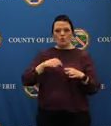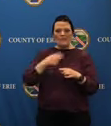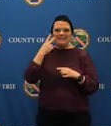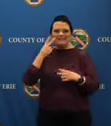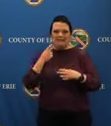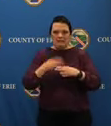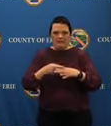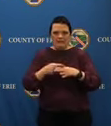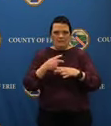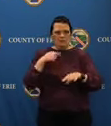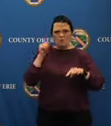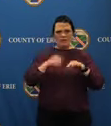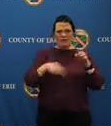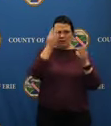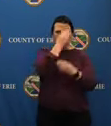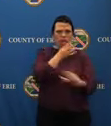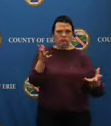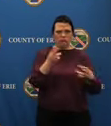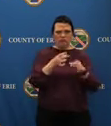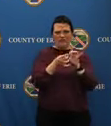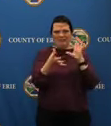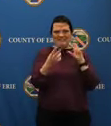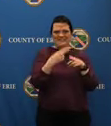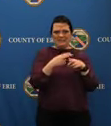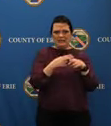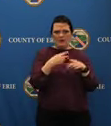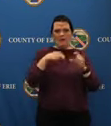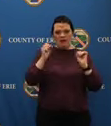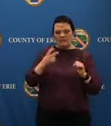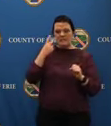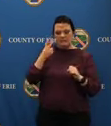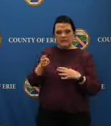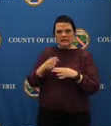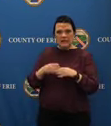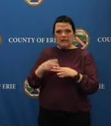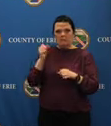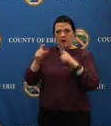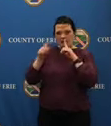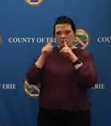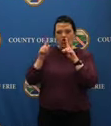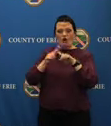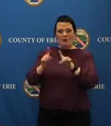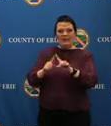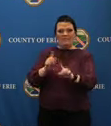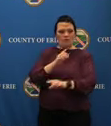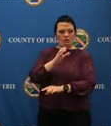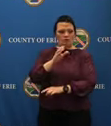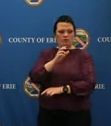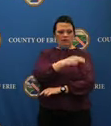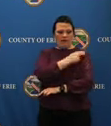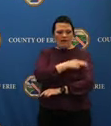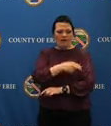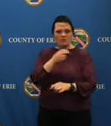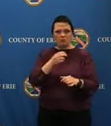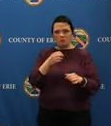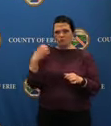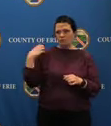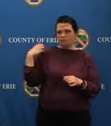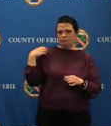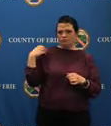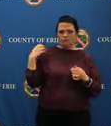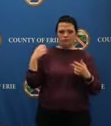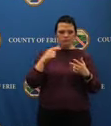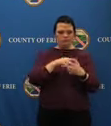names. We can't release the names, but we see the names, and I can talk to the various hospital officials, Jody LeMay at Calida,